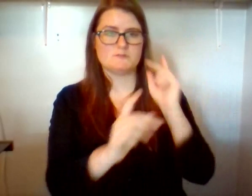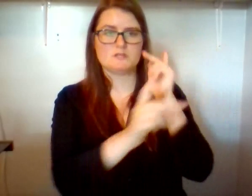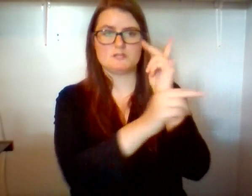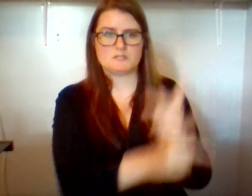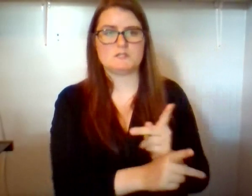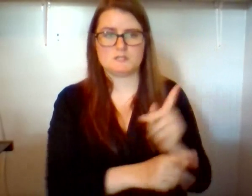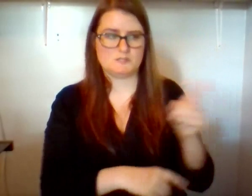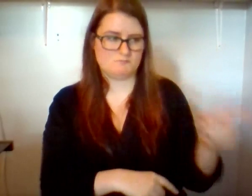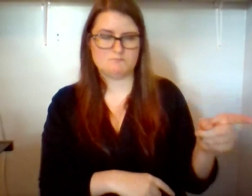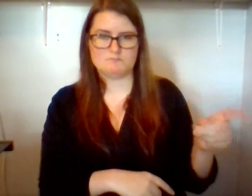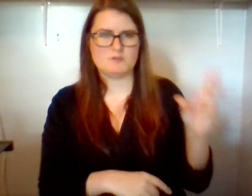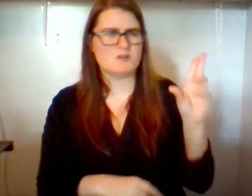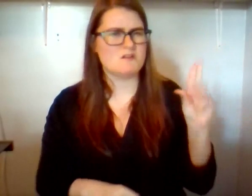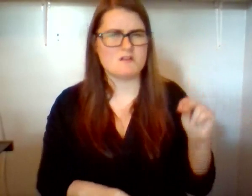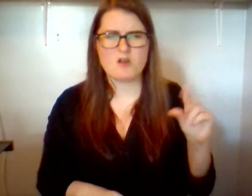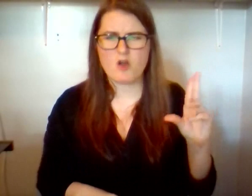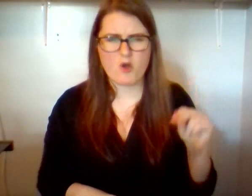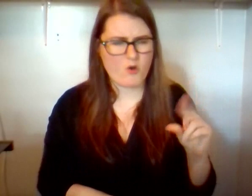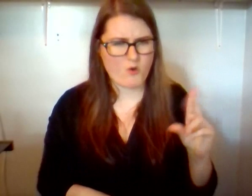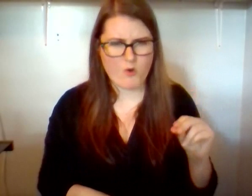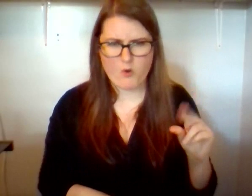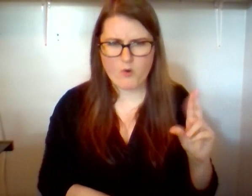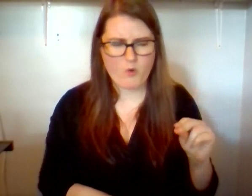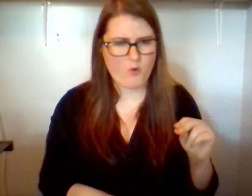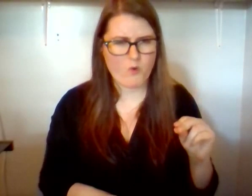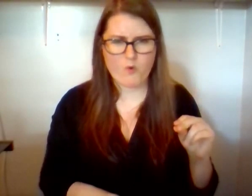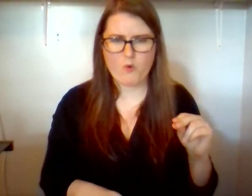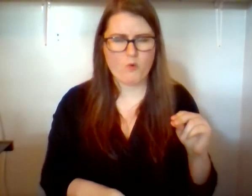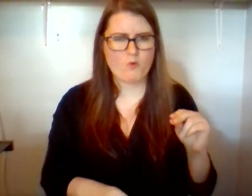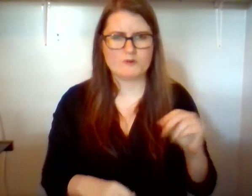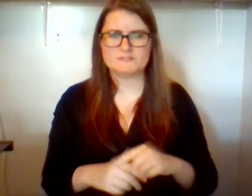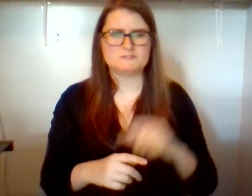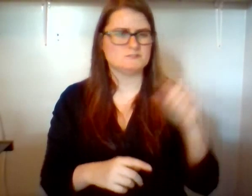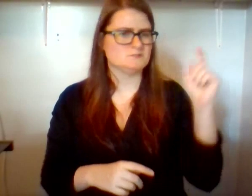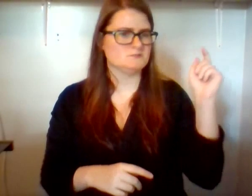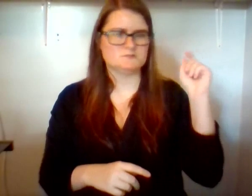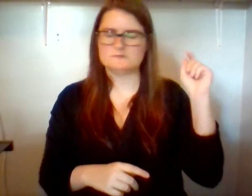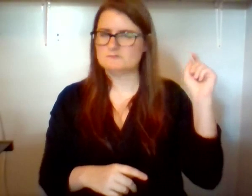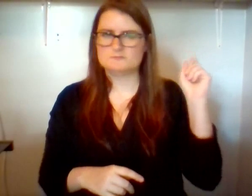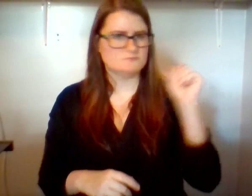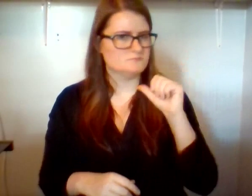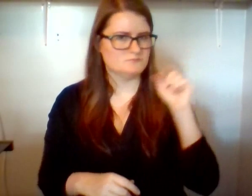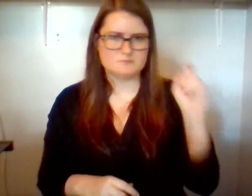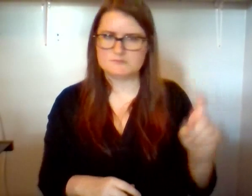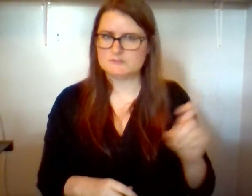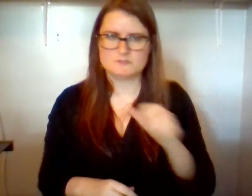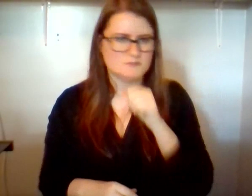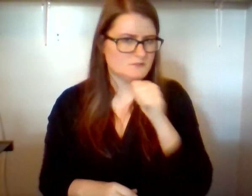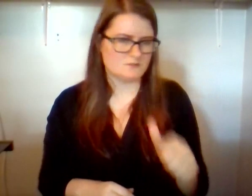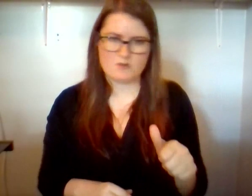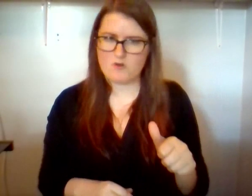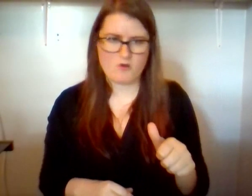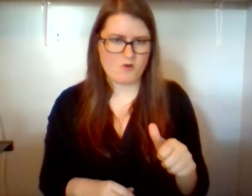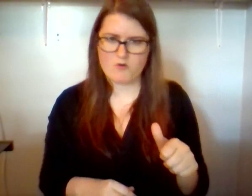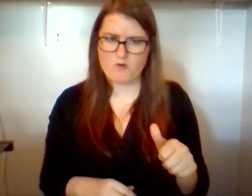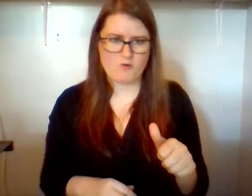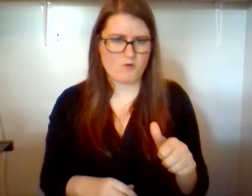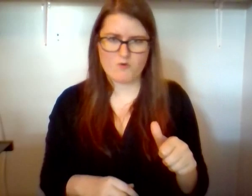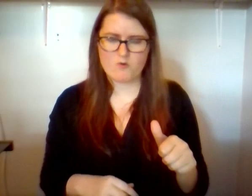don't take us there. And you can discern what kind of a man you're dealing with by how sensitive he is to that dimension